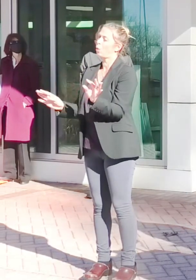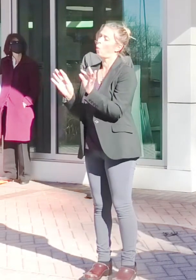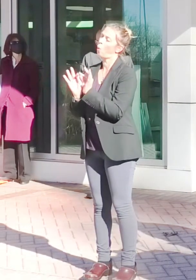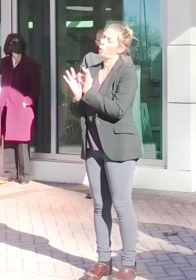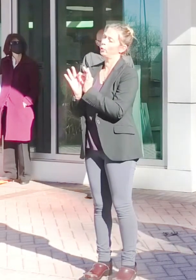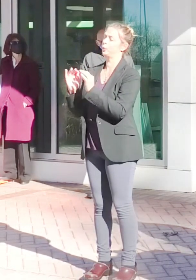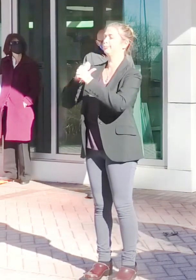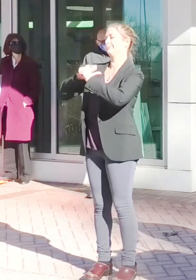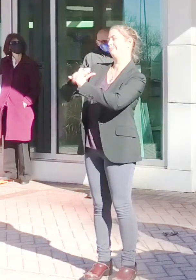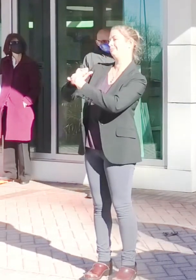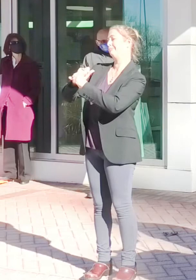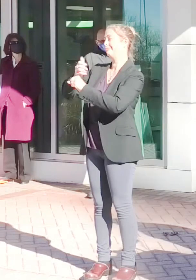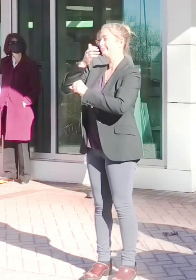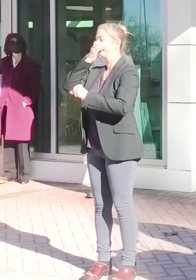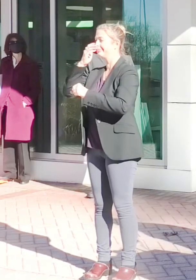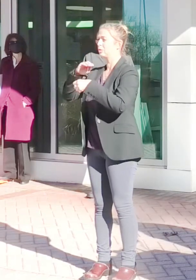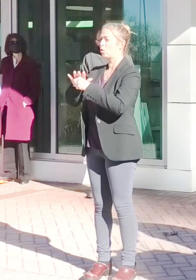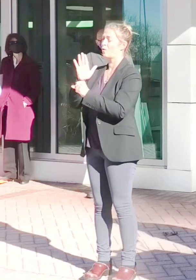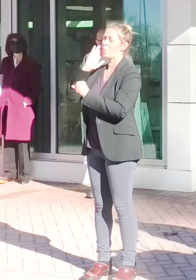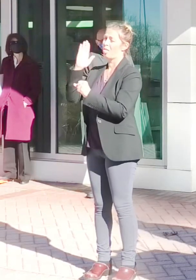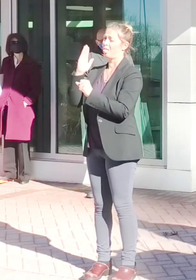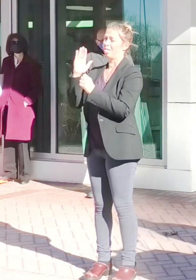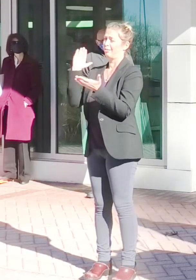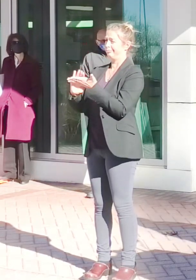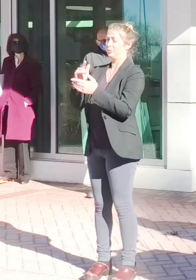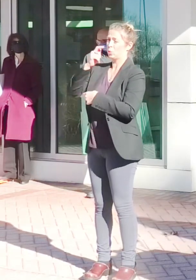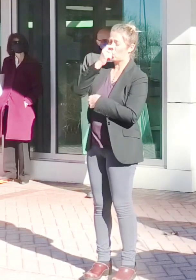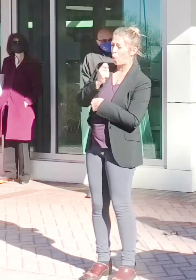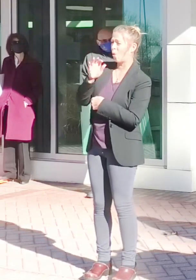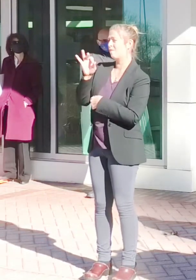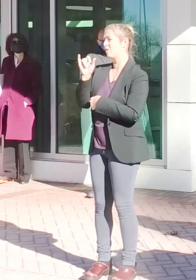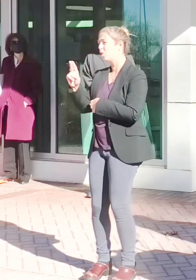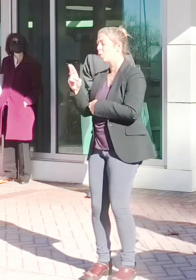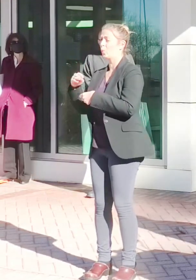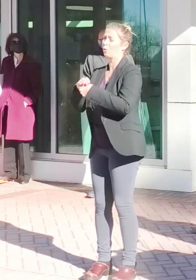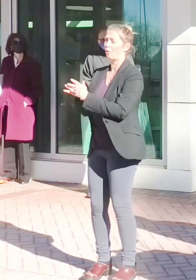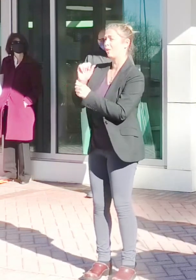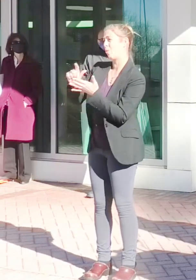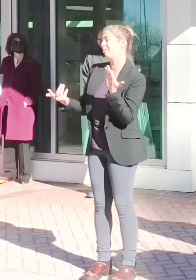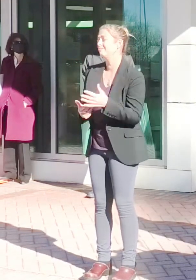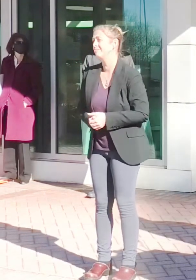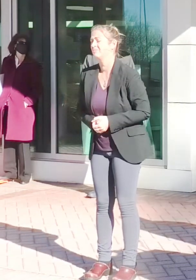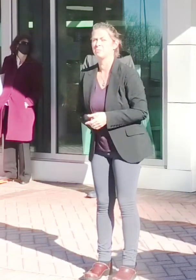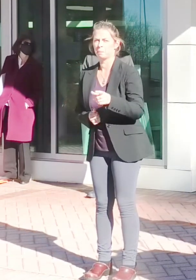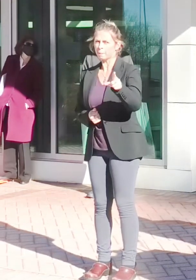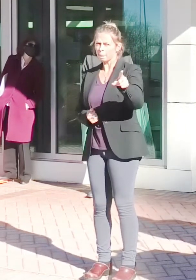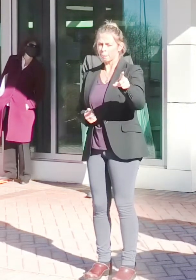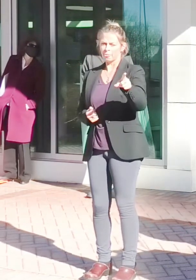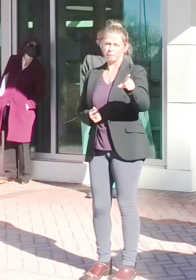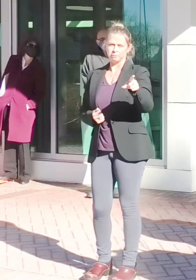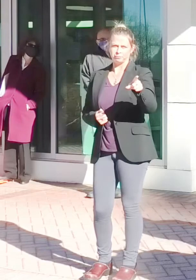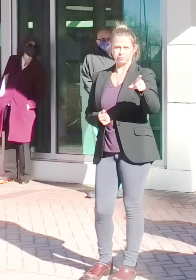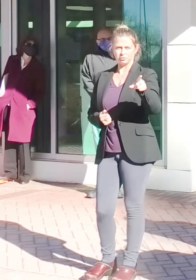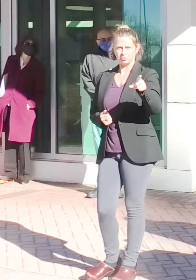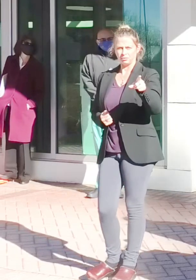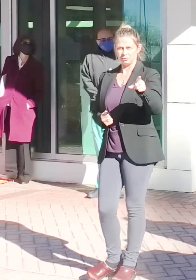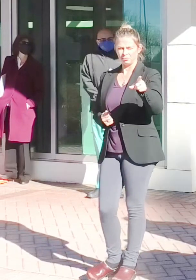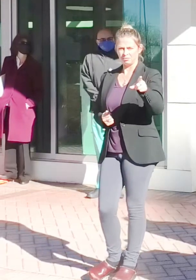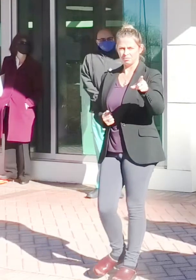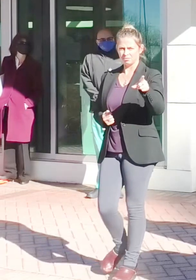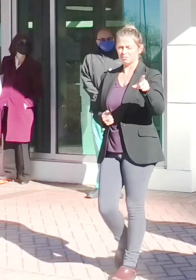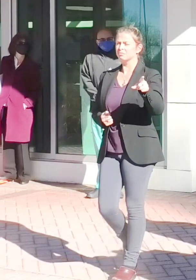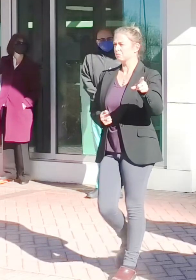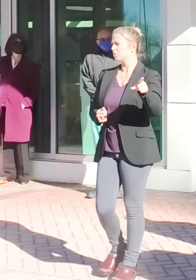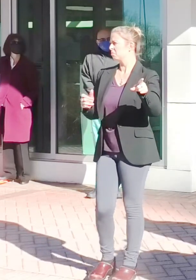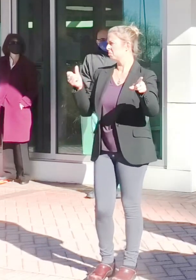that for the safety of everyone around them and themselves. So I guess the follow-up, is there an enforcement arm of this? And what should someone